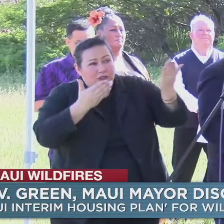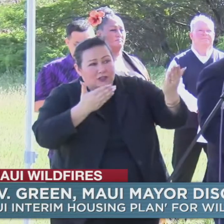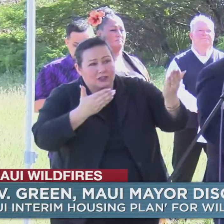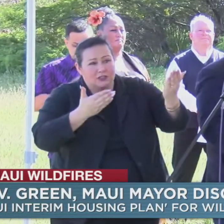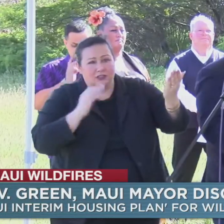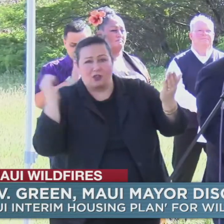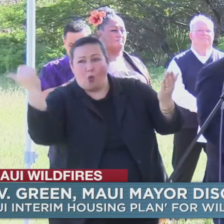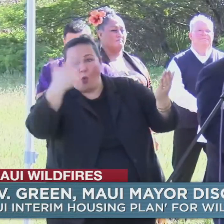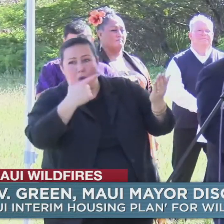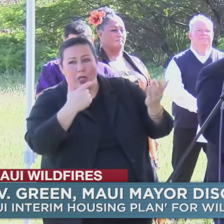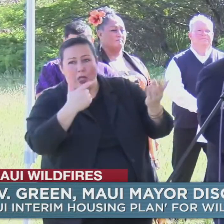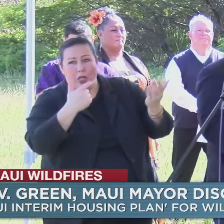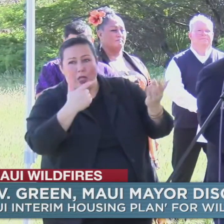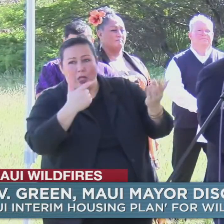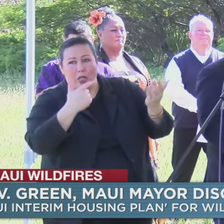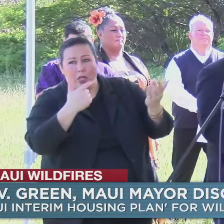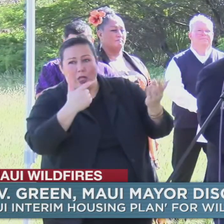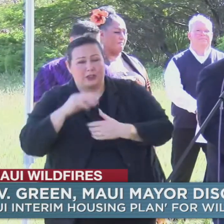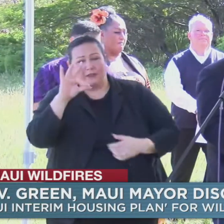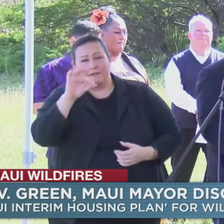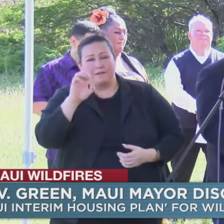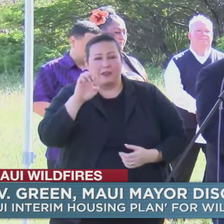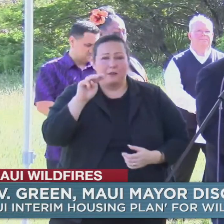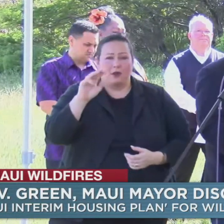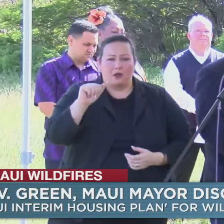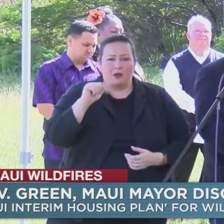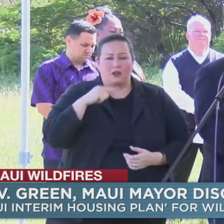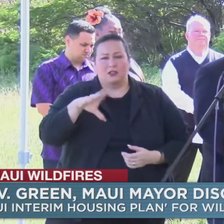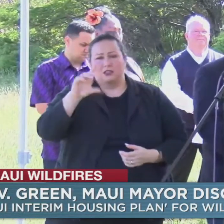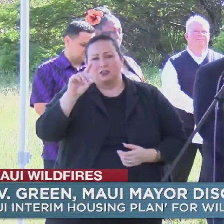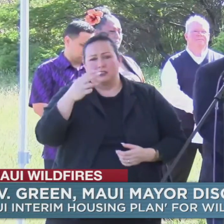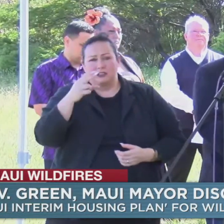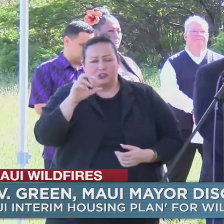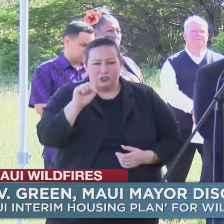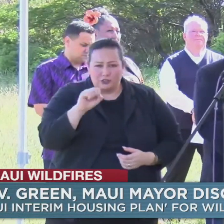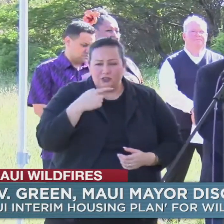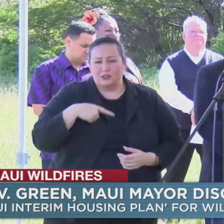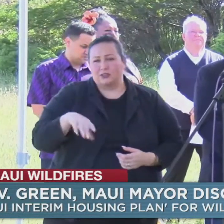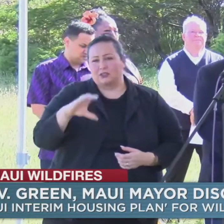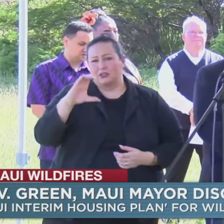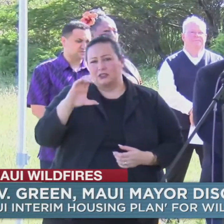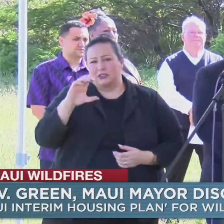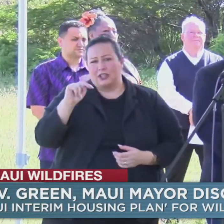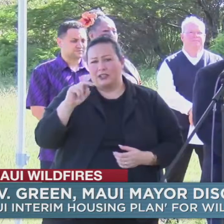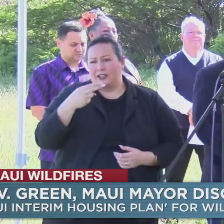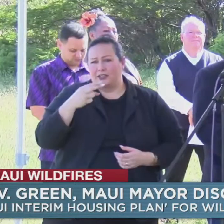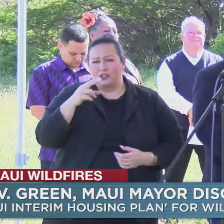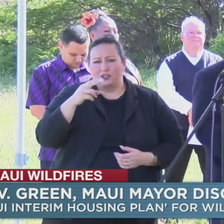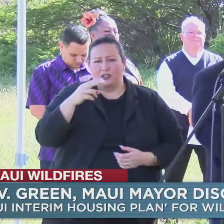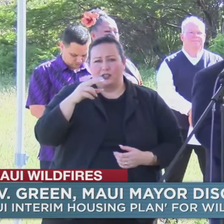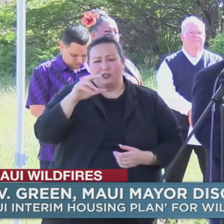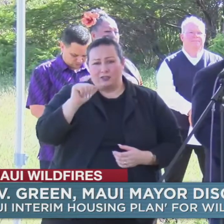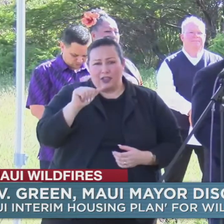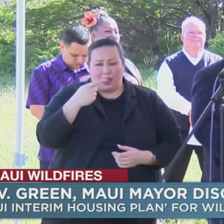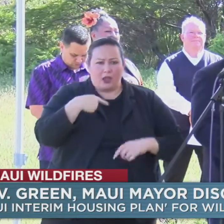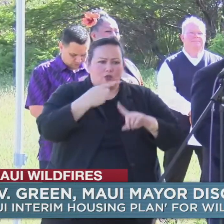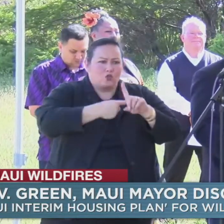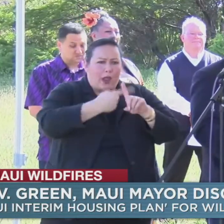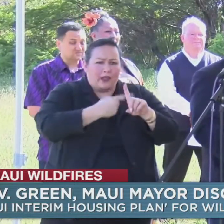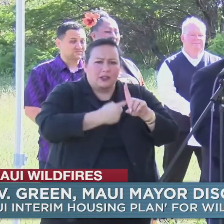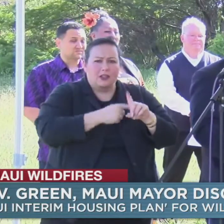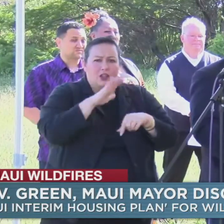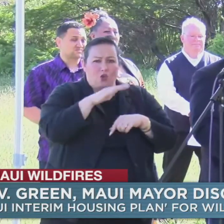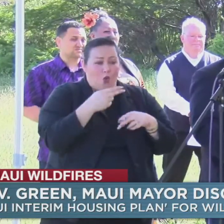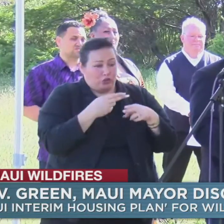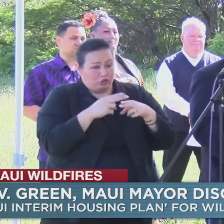of our partners, FEMA, DHS, CNHA. Look into your heart and rent your short-term rental